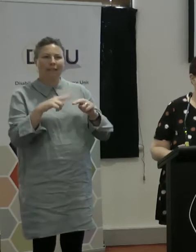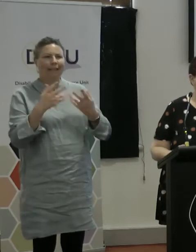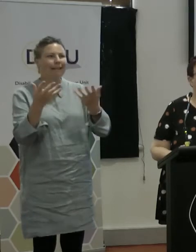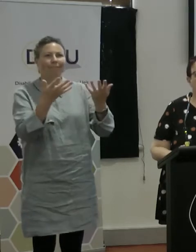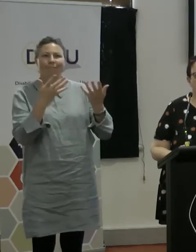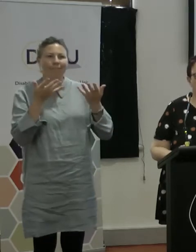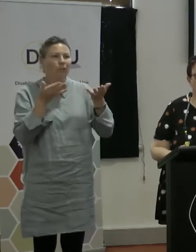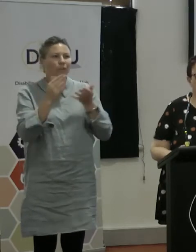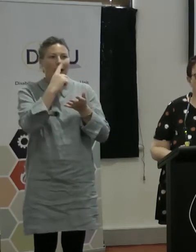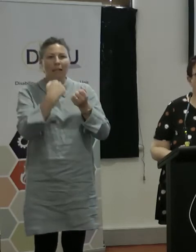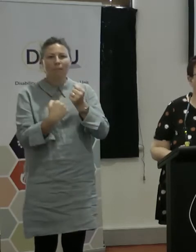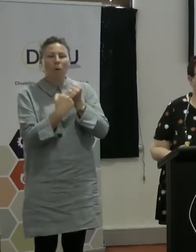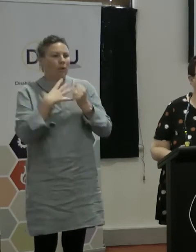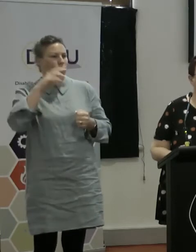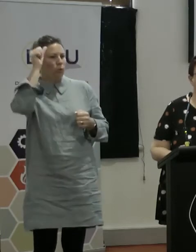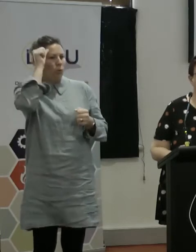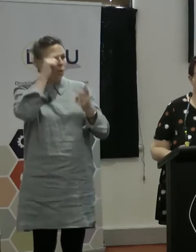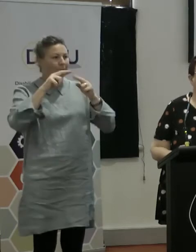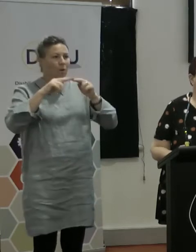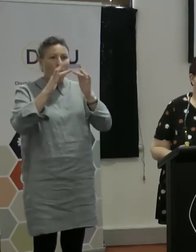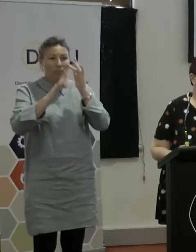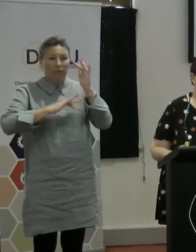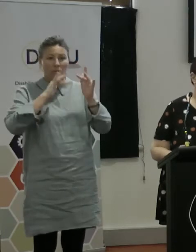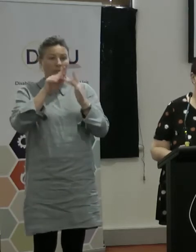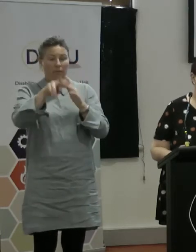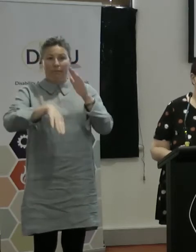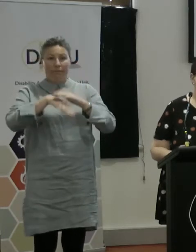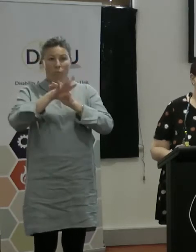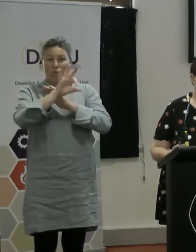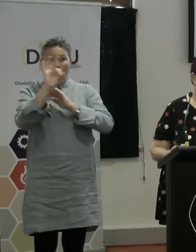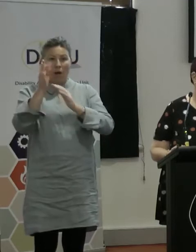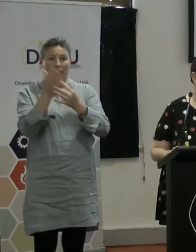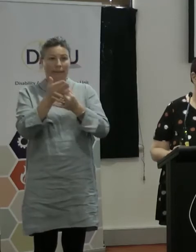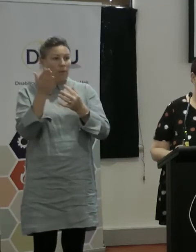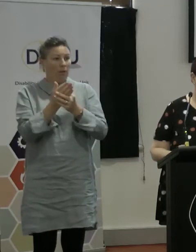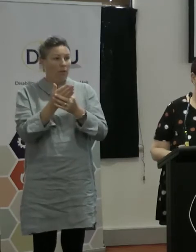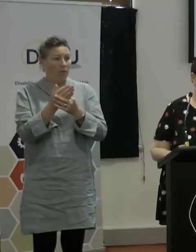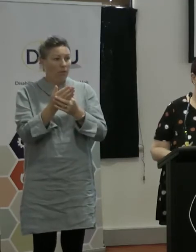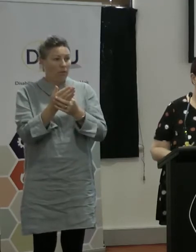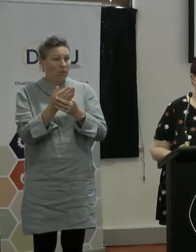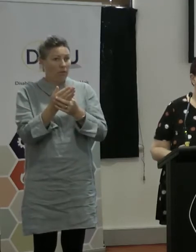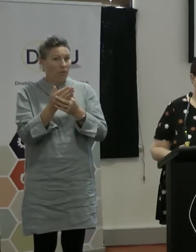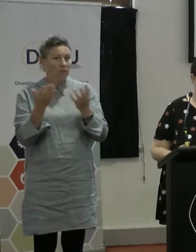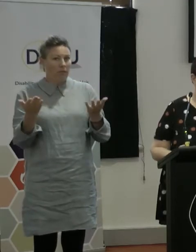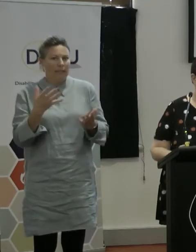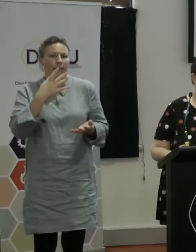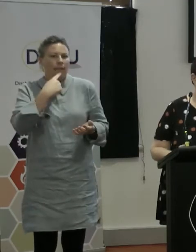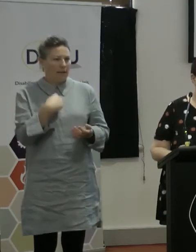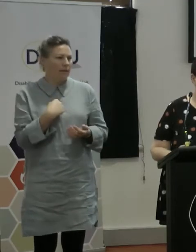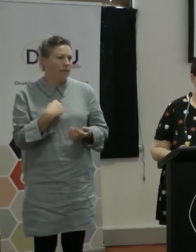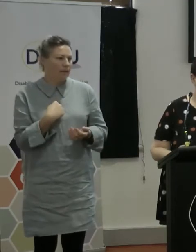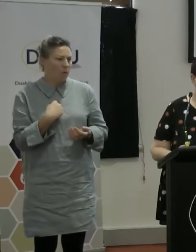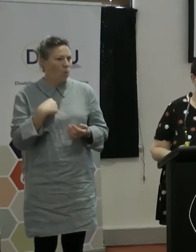supported, we need to know. If the website is totally inaccessible to a person with a disability, we need to know. We